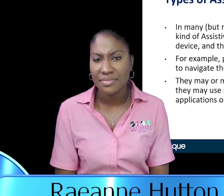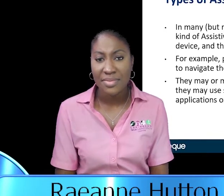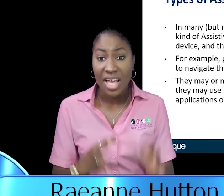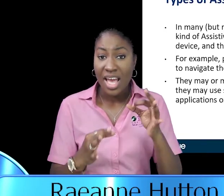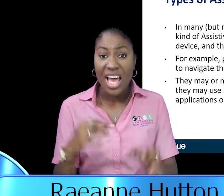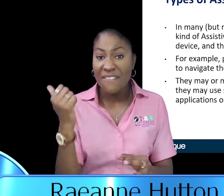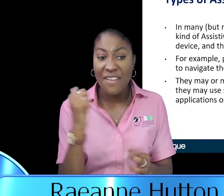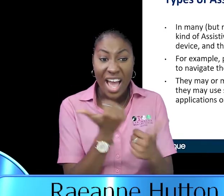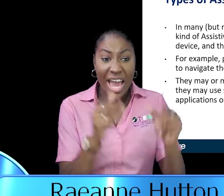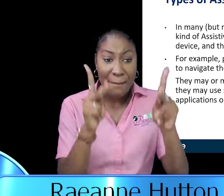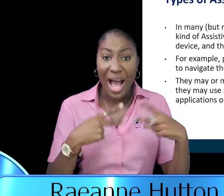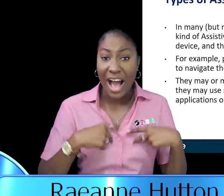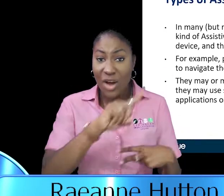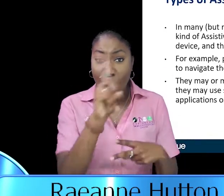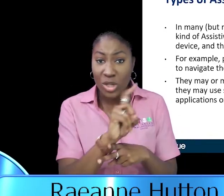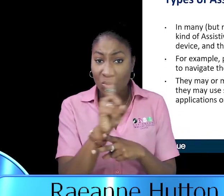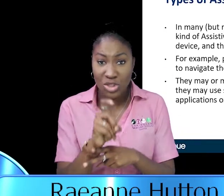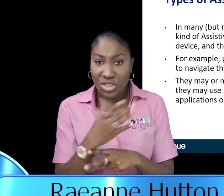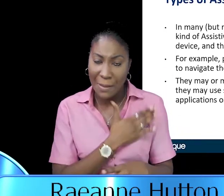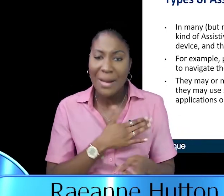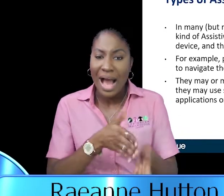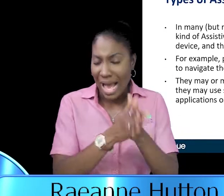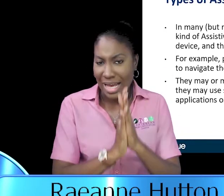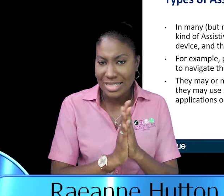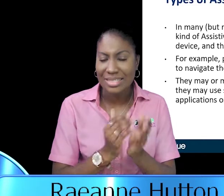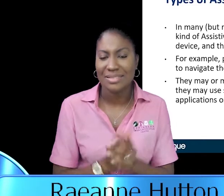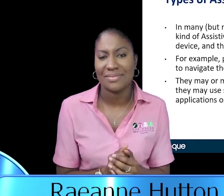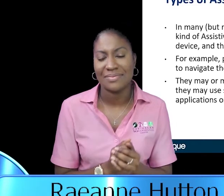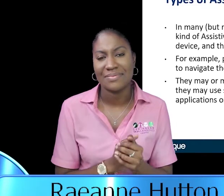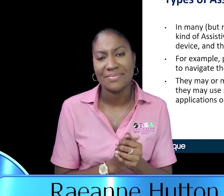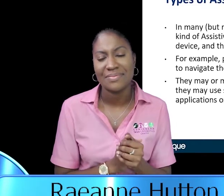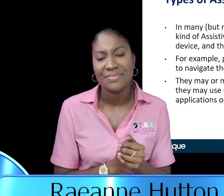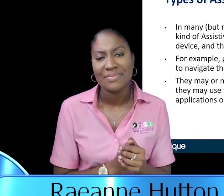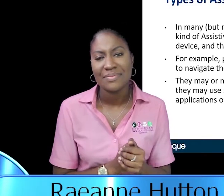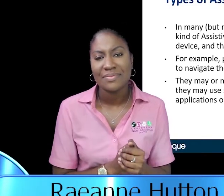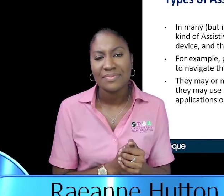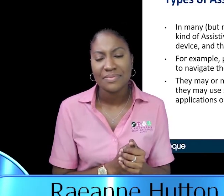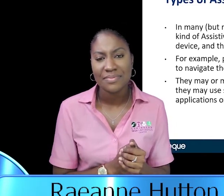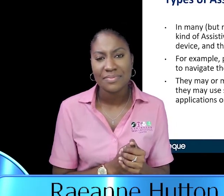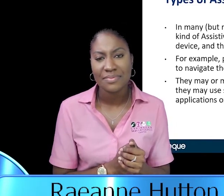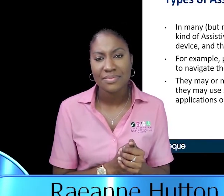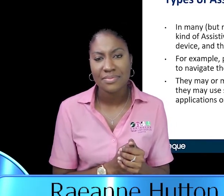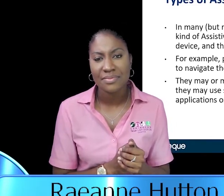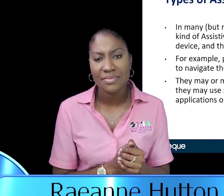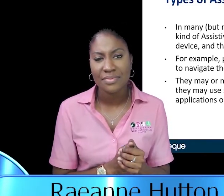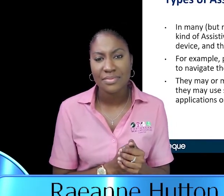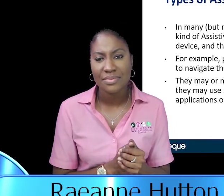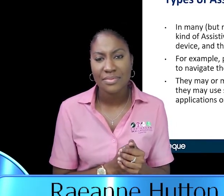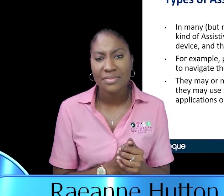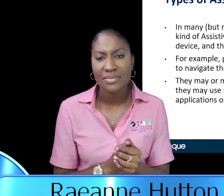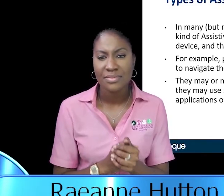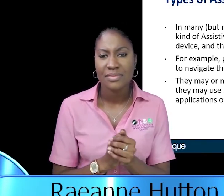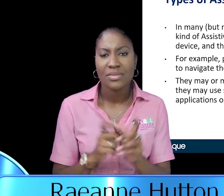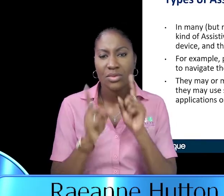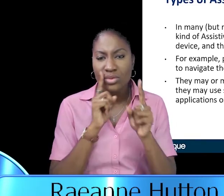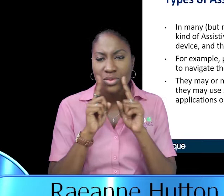If anybody has any questions, feel free to just jump in and ask. I have no problem with that. I